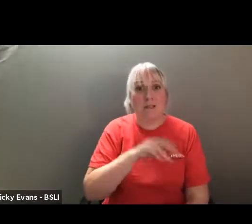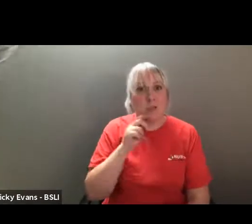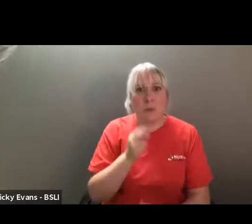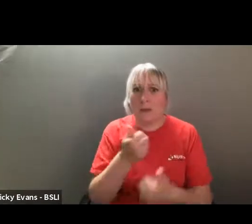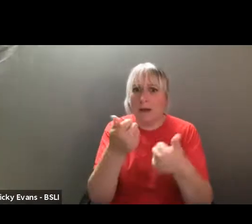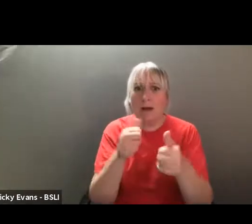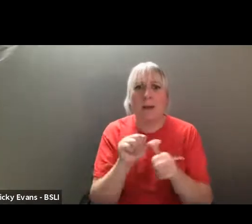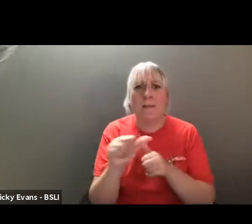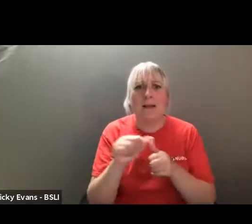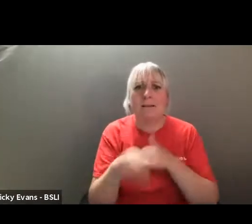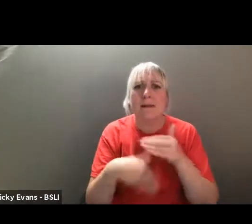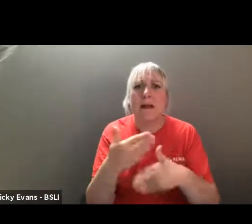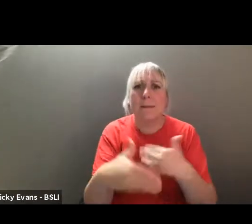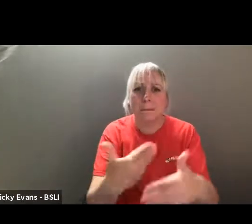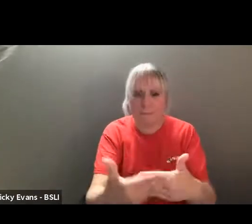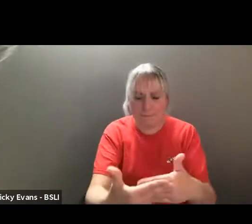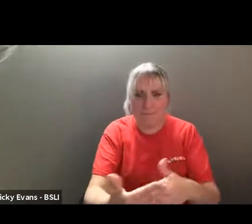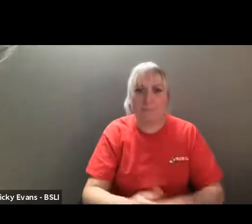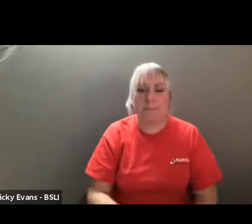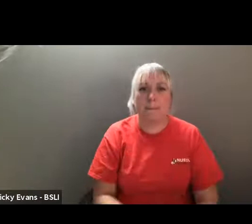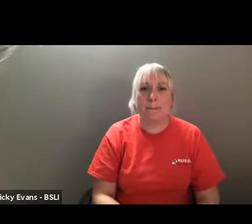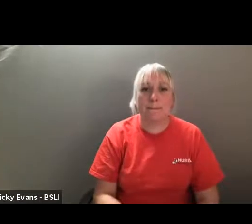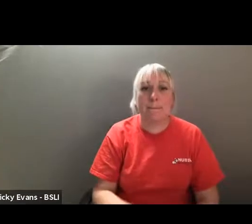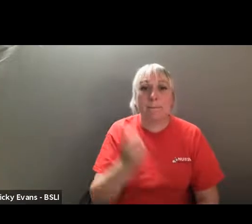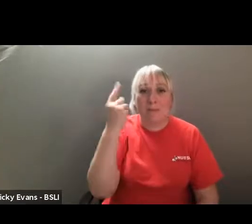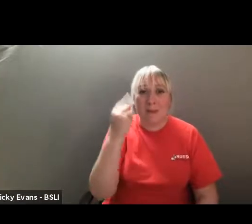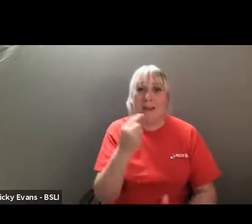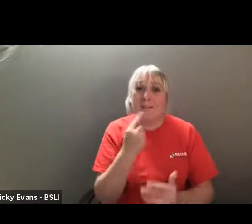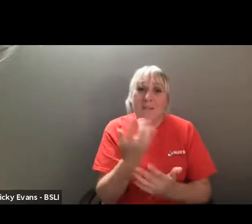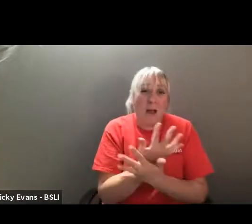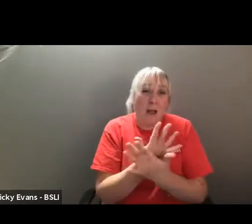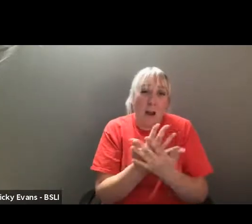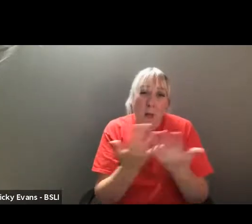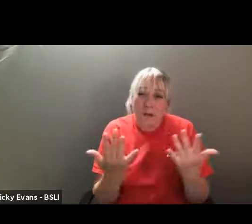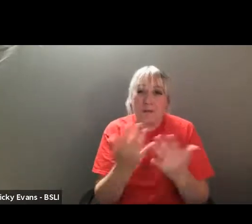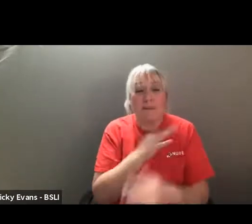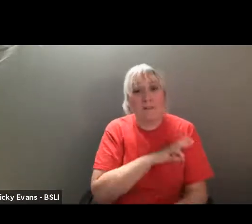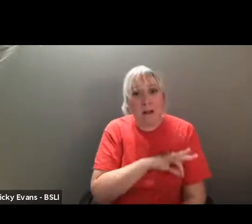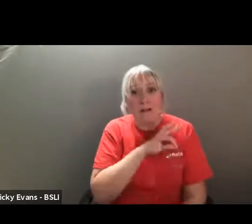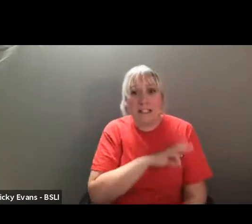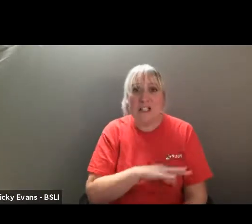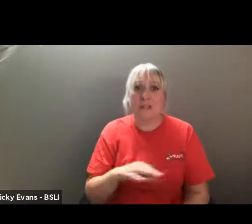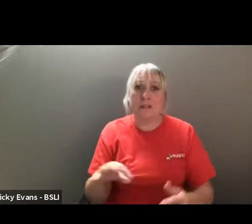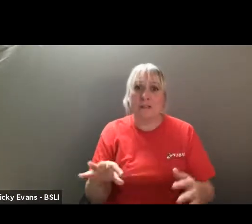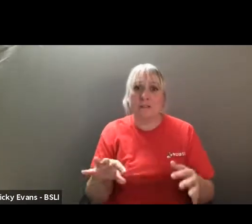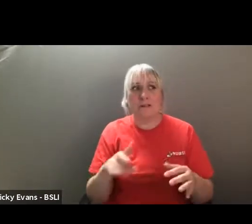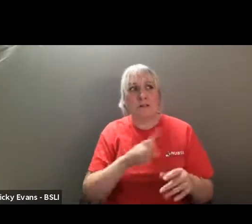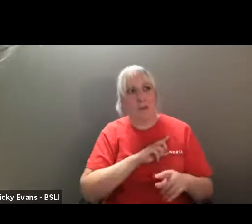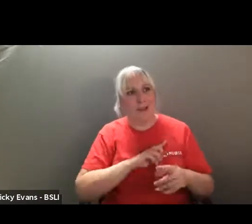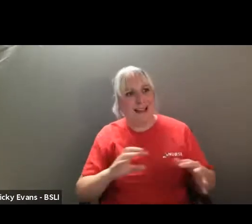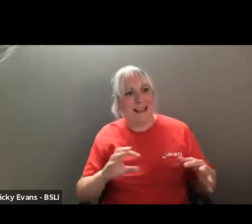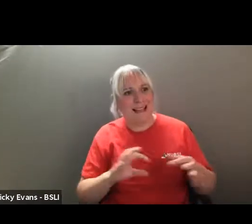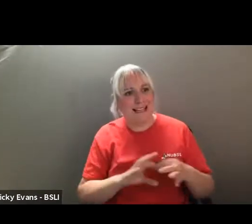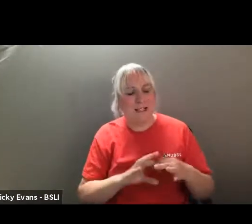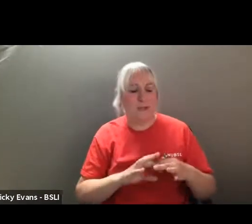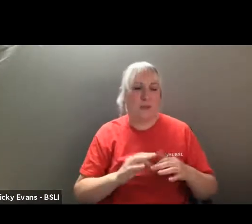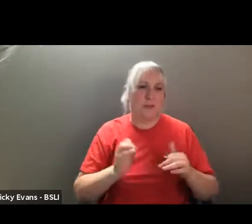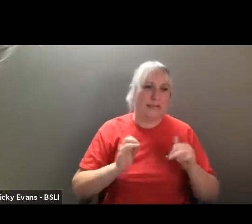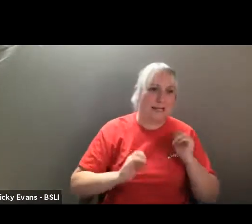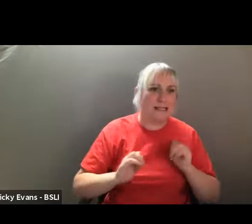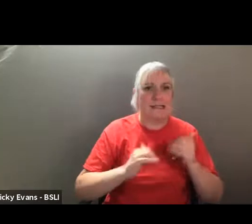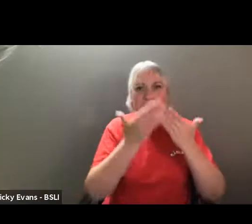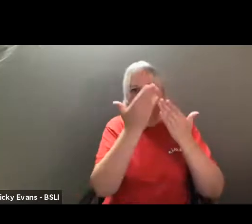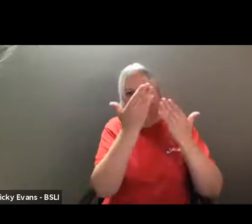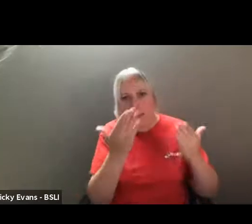now. Now, there are a lot of advantages to UBI in terms of dignity and respect of the people